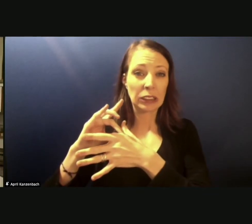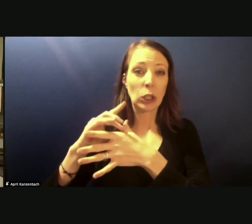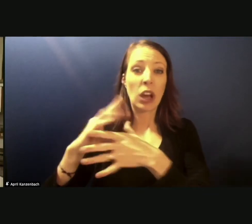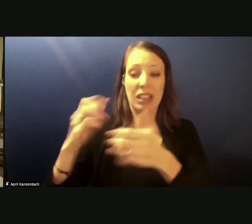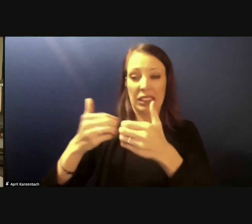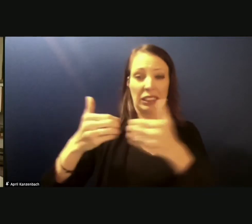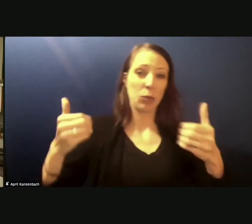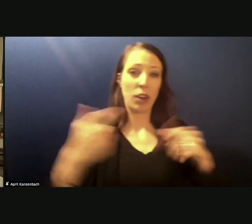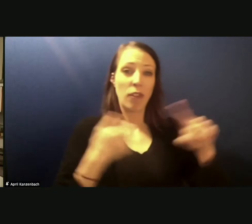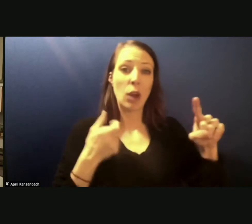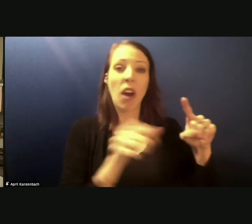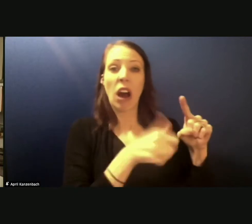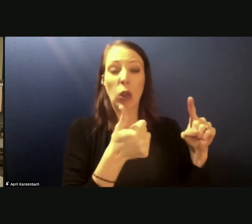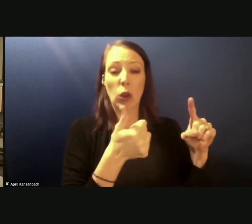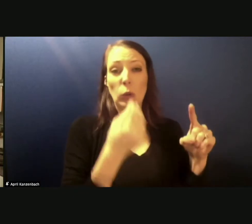produce